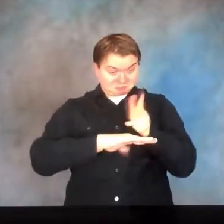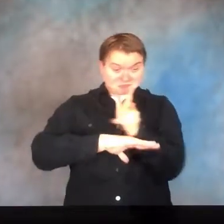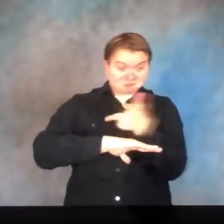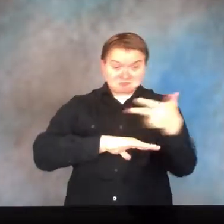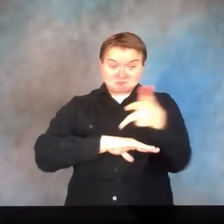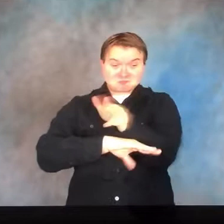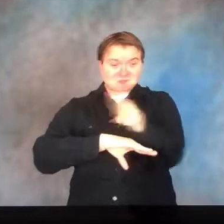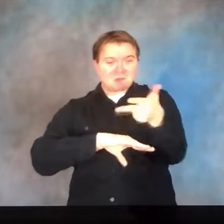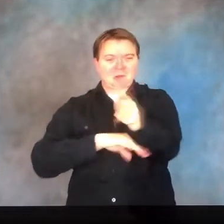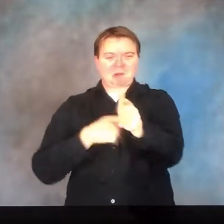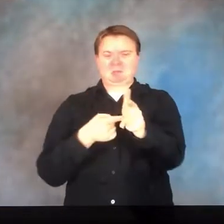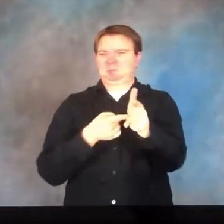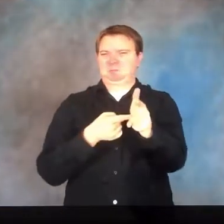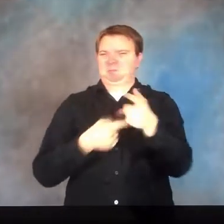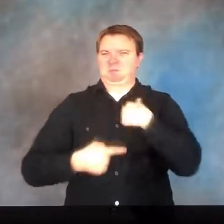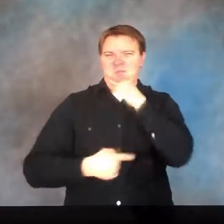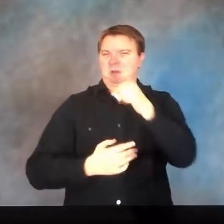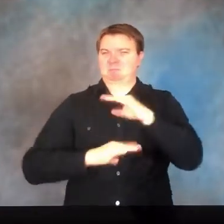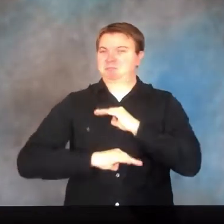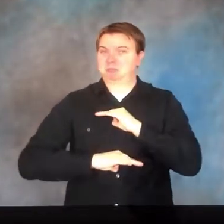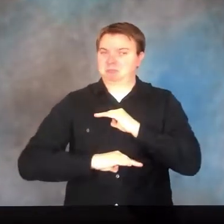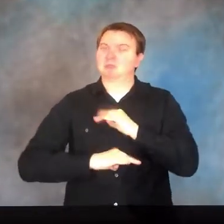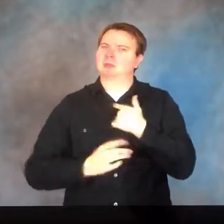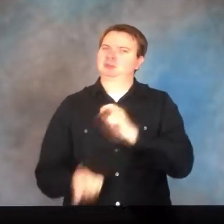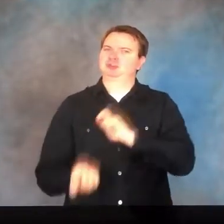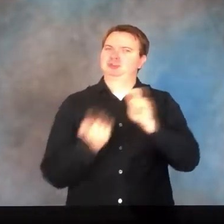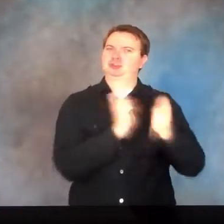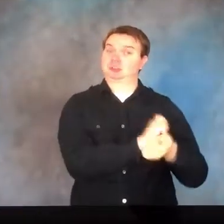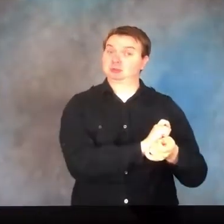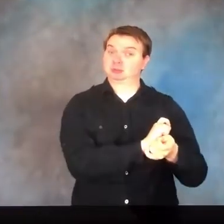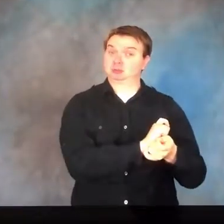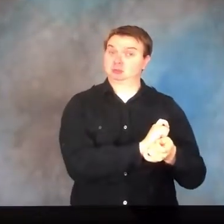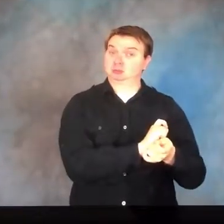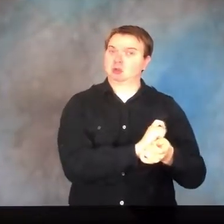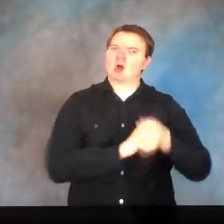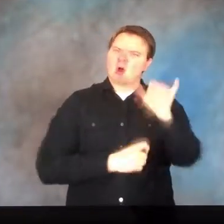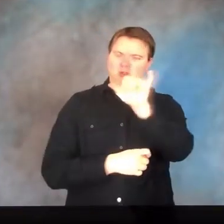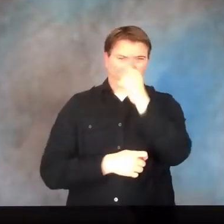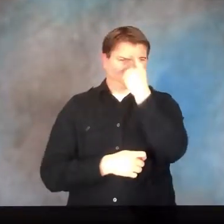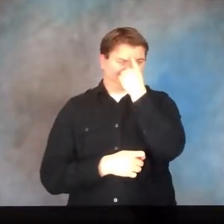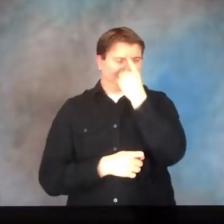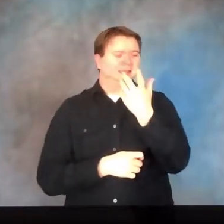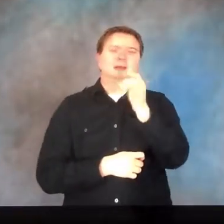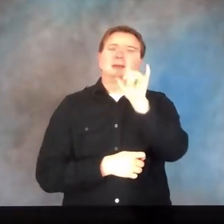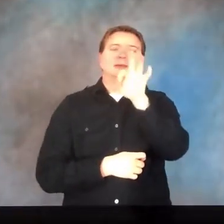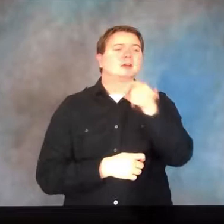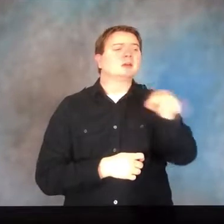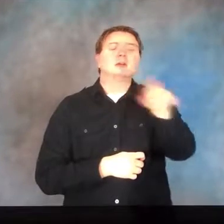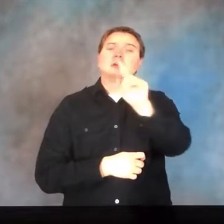this classifier, the three-hand shape, I wasn't really satisfied with that. So I decided to change it and use a different classifier.